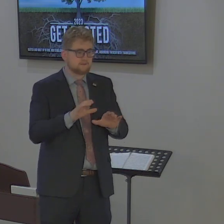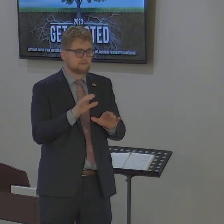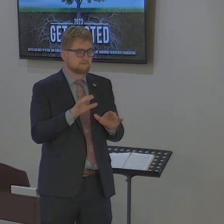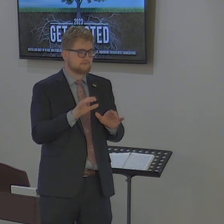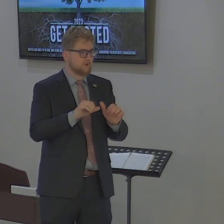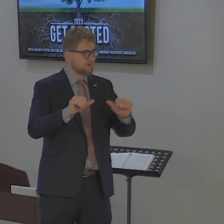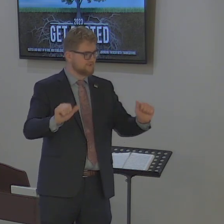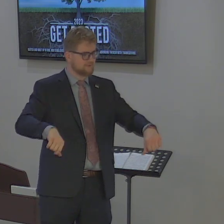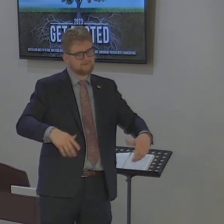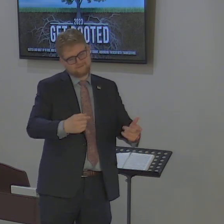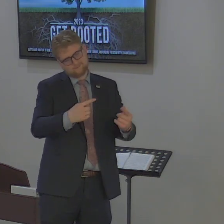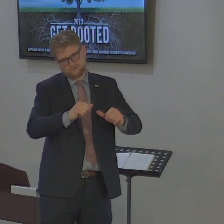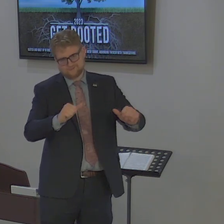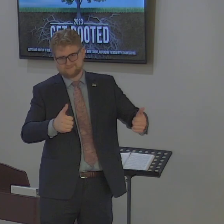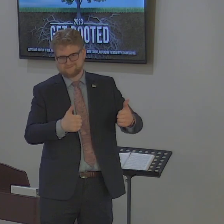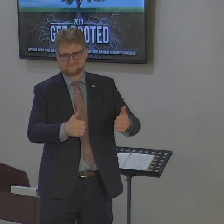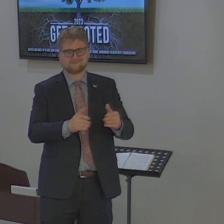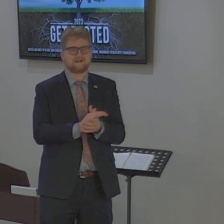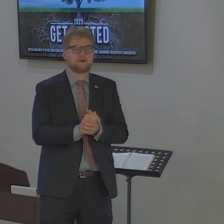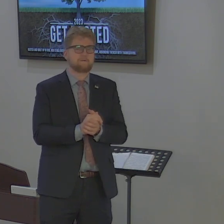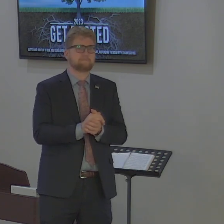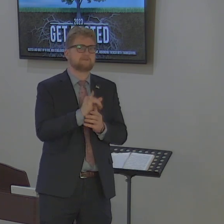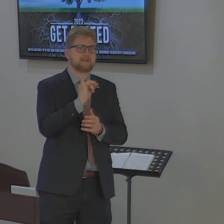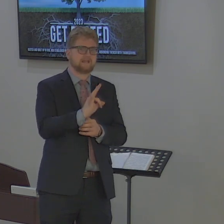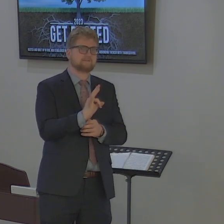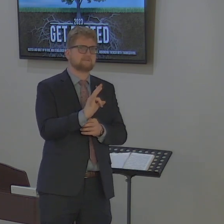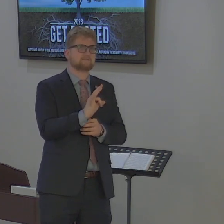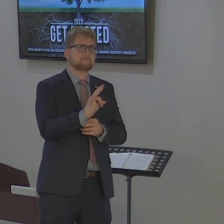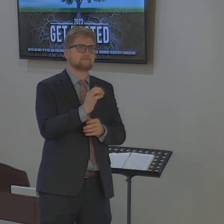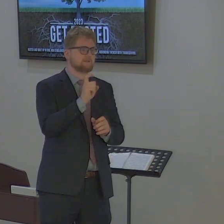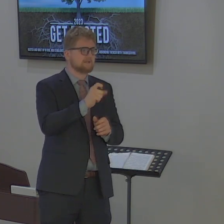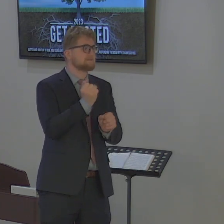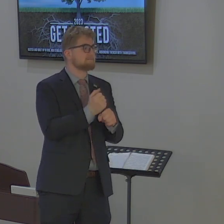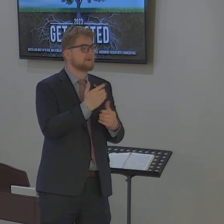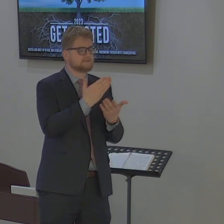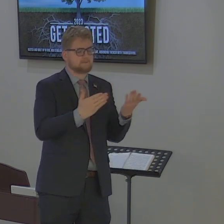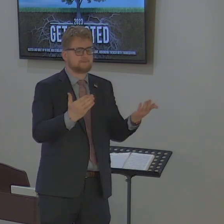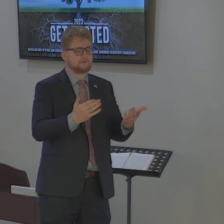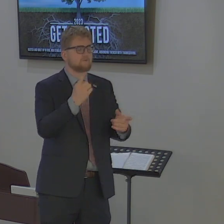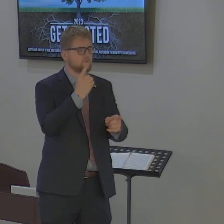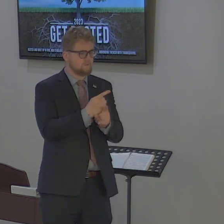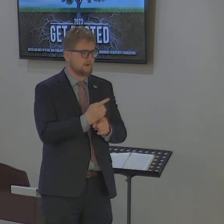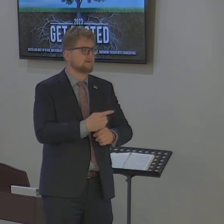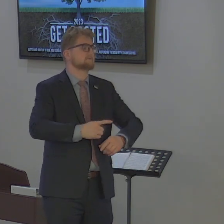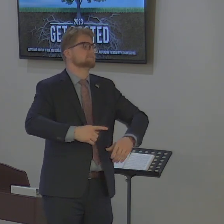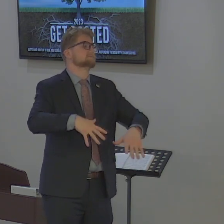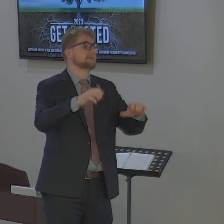something to your mind, and you need to get it right, go ahead and take some time and work that out with the Lord.